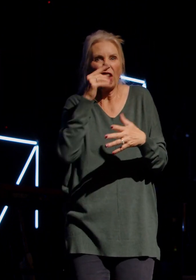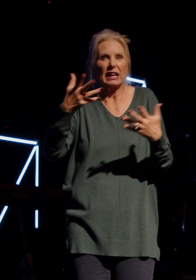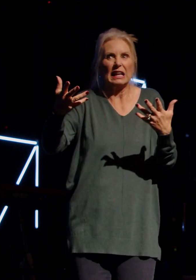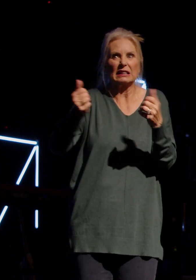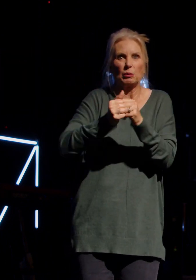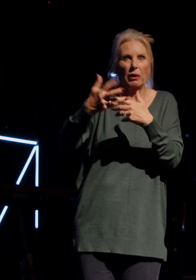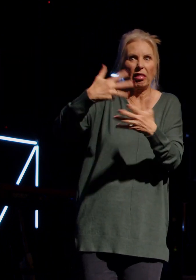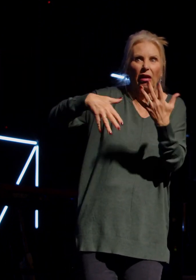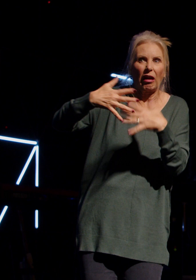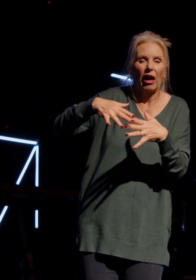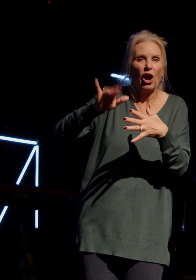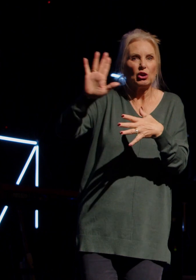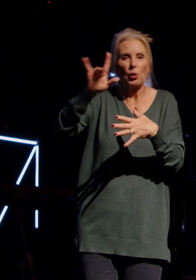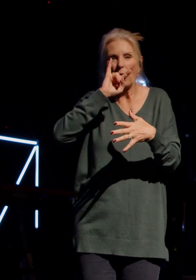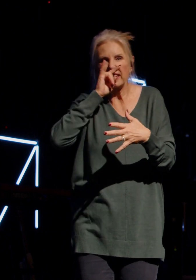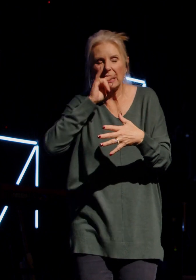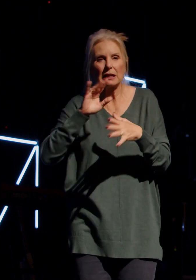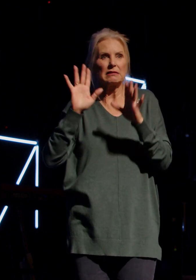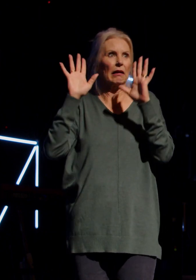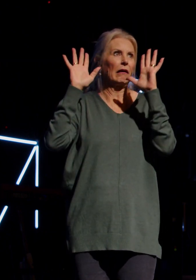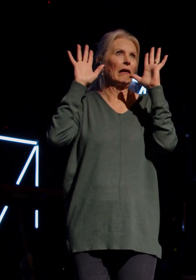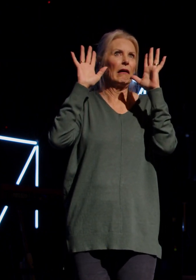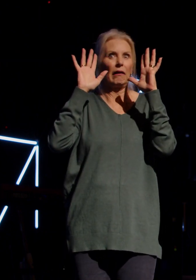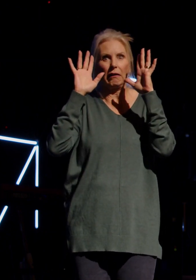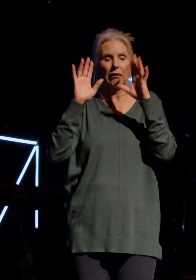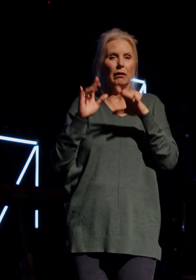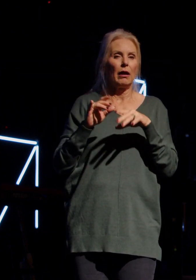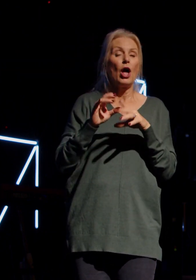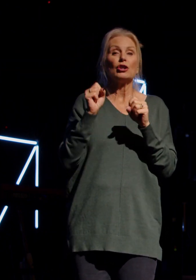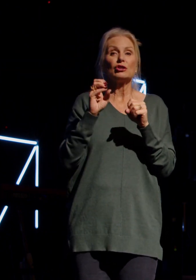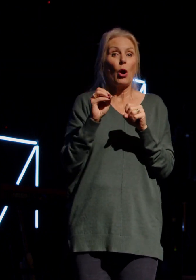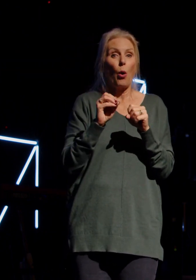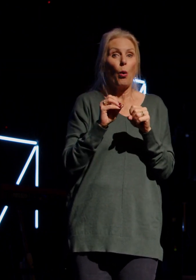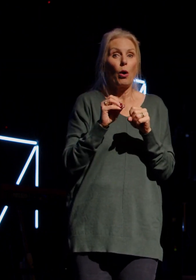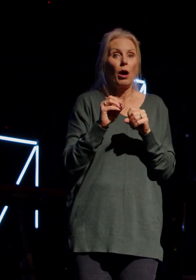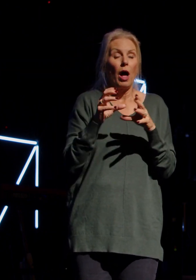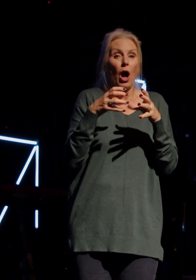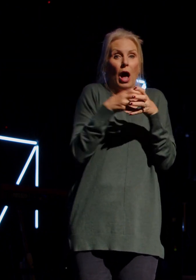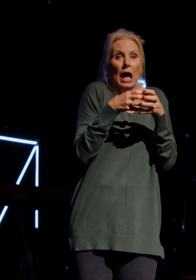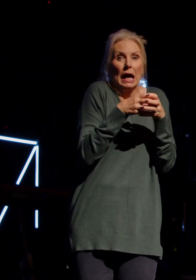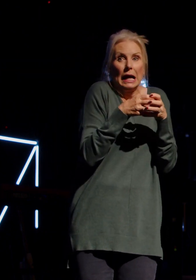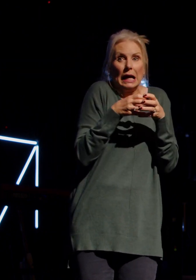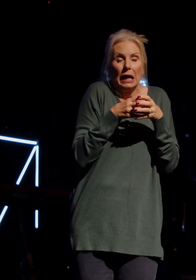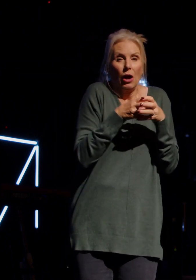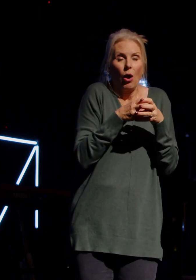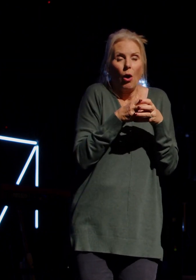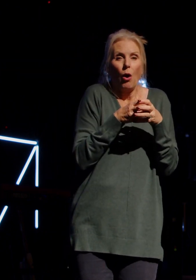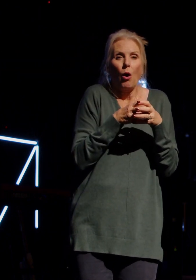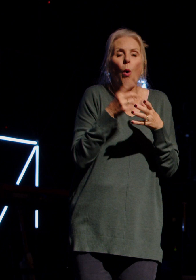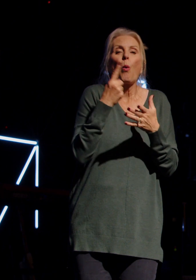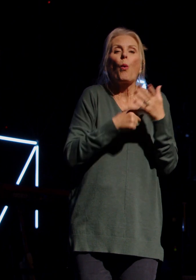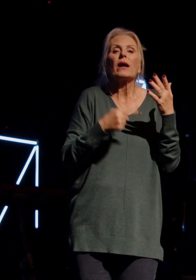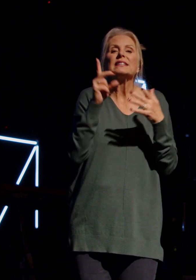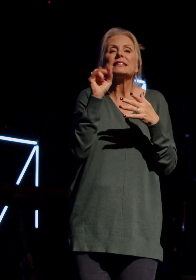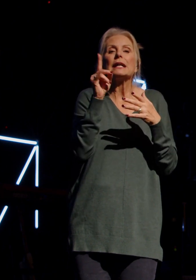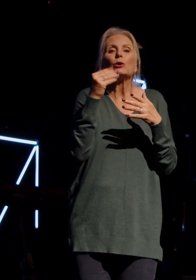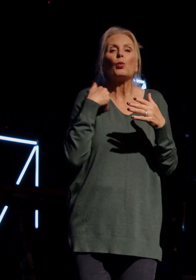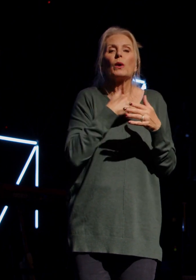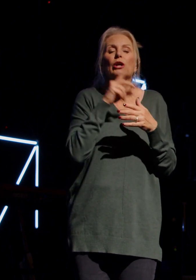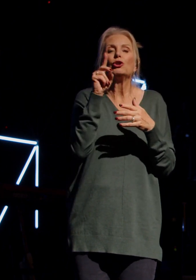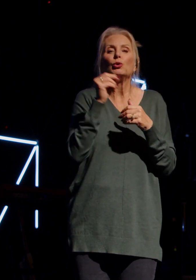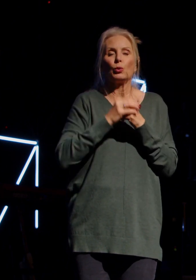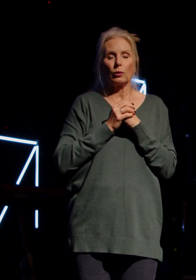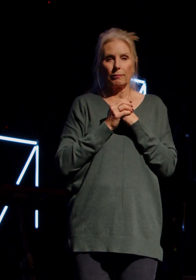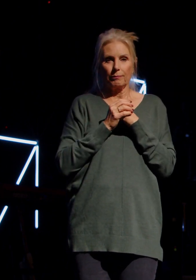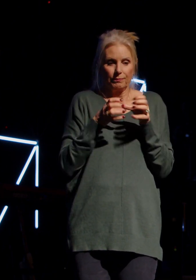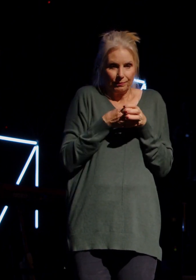your kids because your kids just talk like crazy people. So we're going to bring our kids over here too. And what have we done? What have we done? I mean, really think about